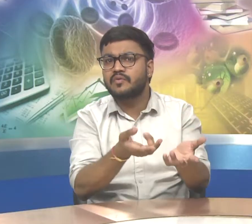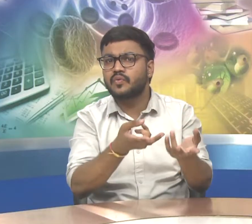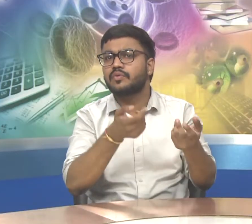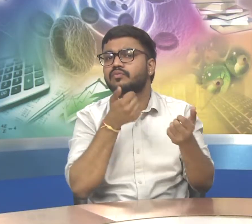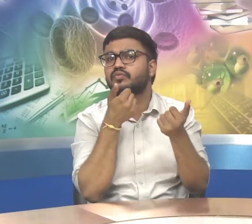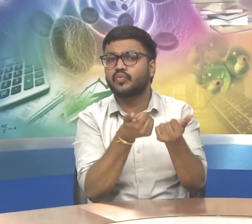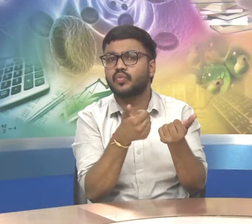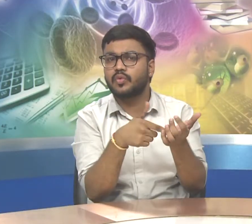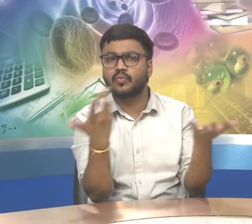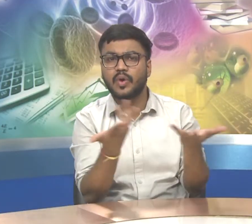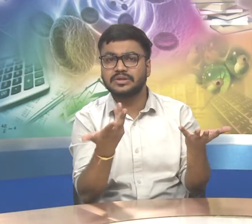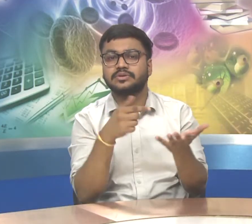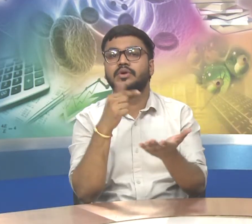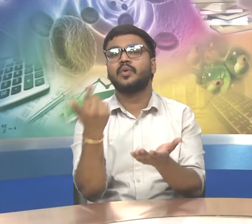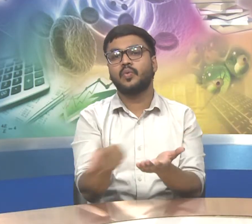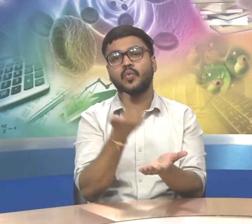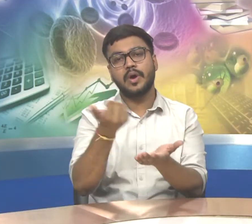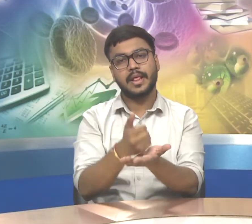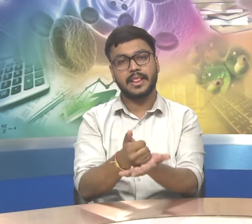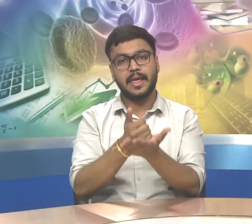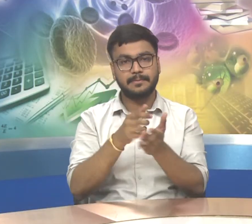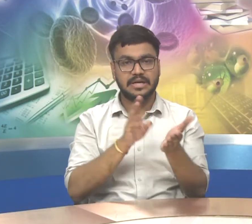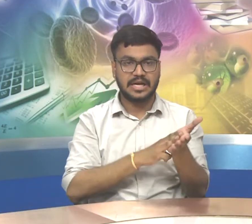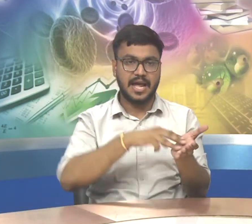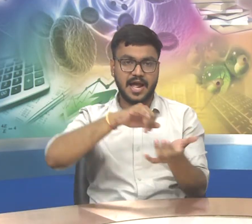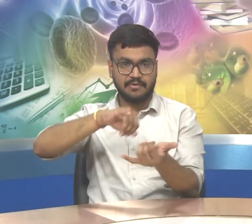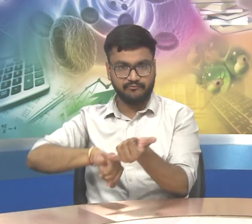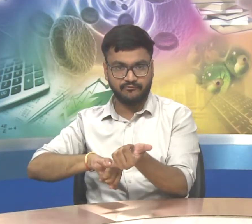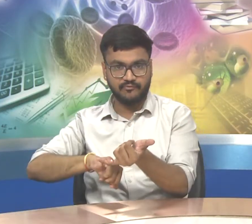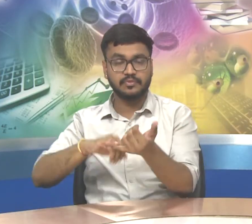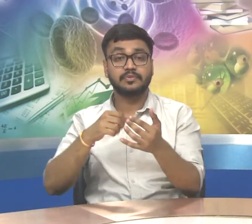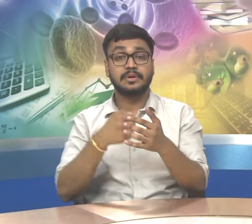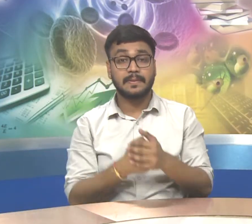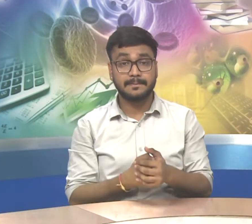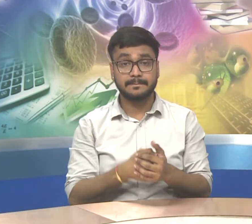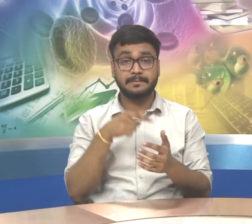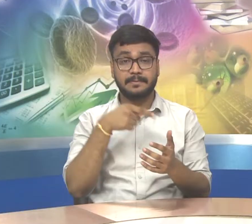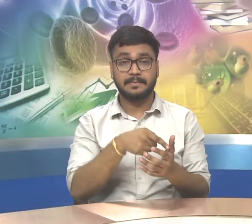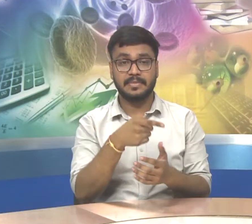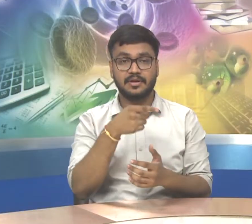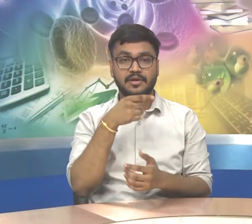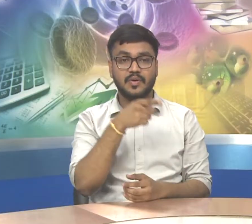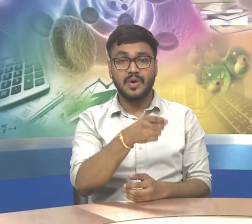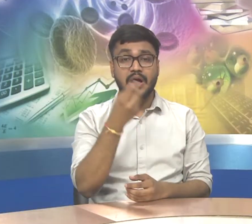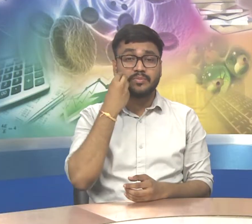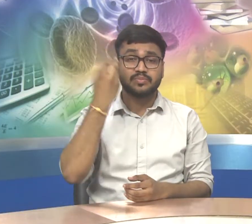that can measure the mass of atoms very accurately.